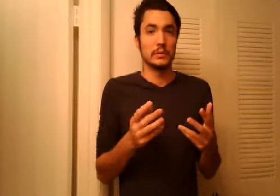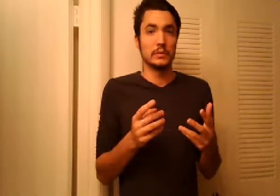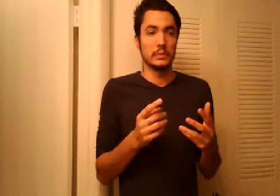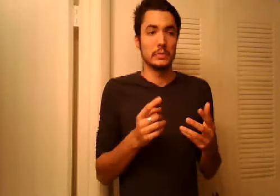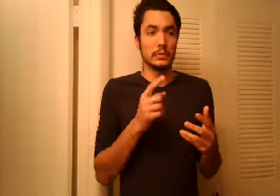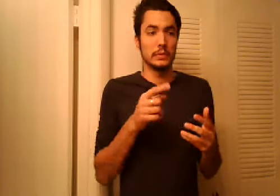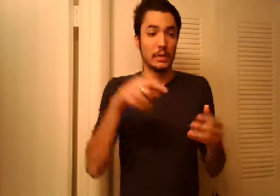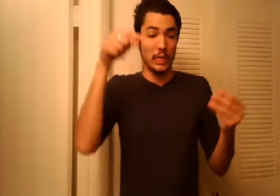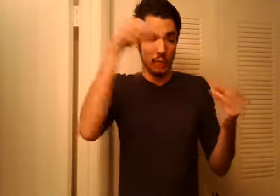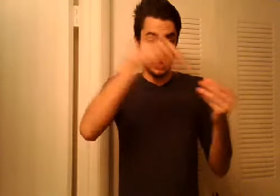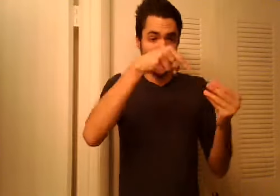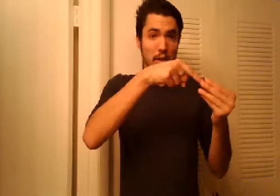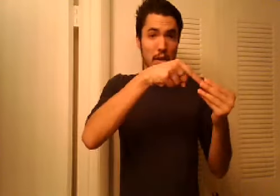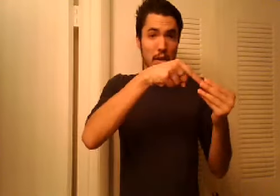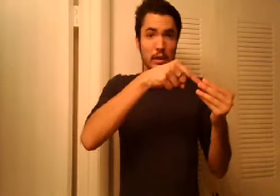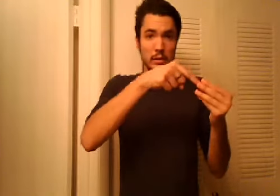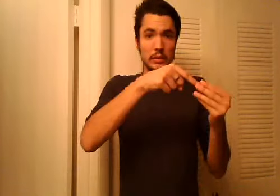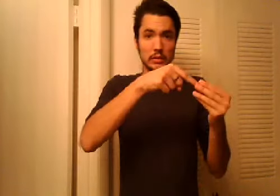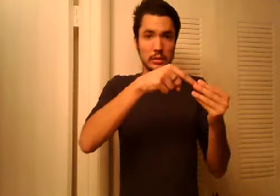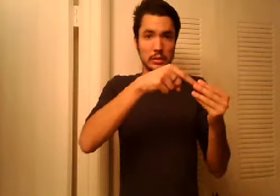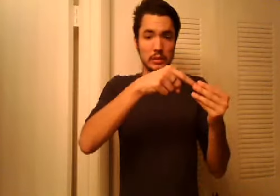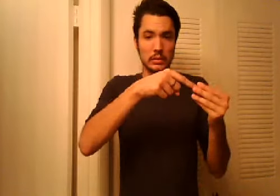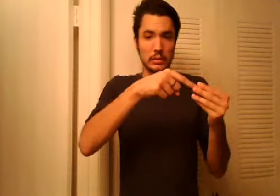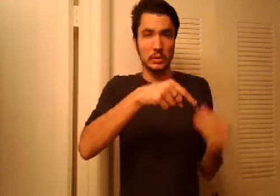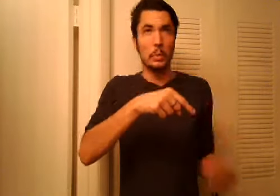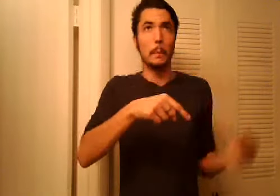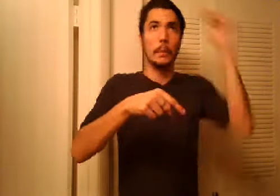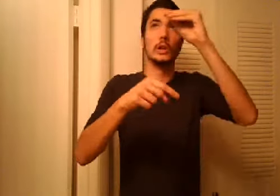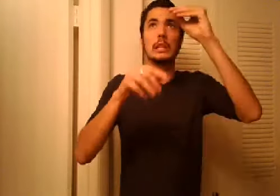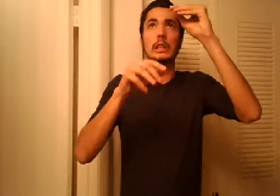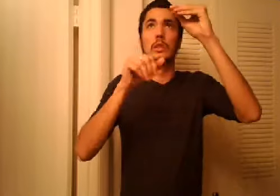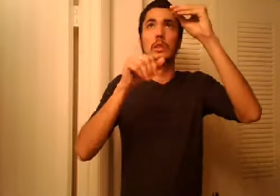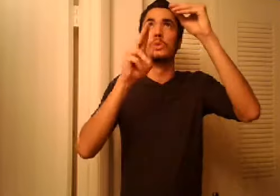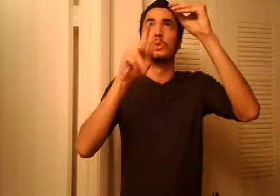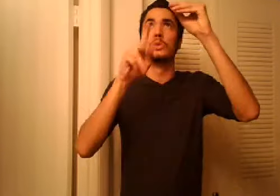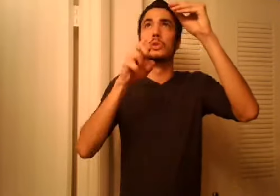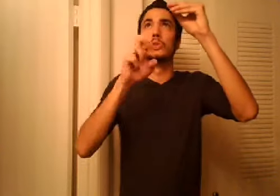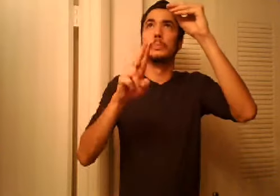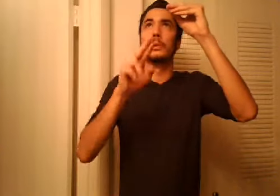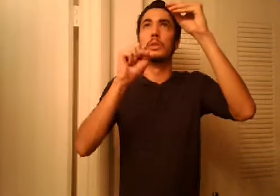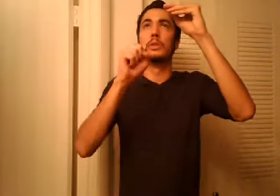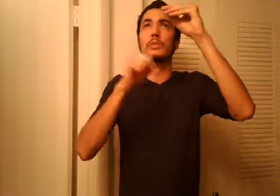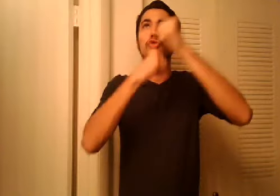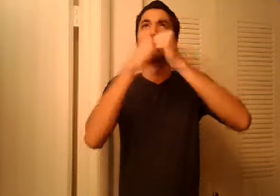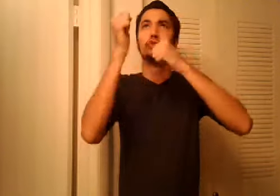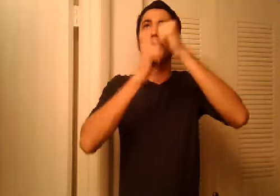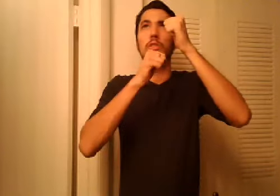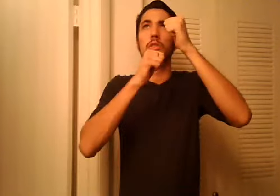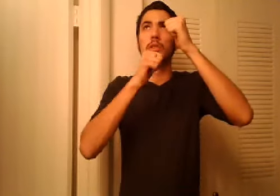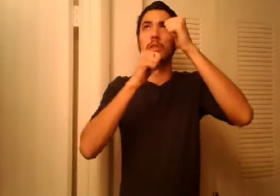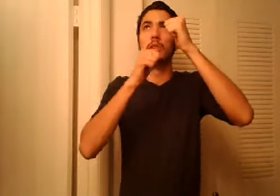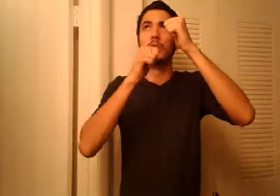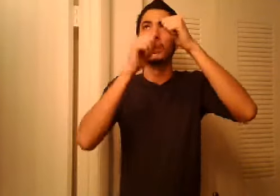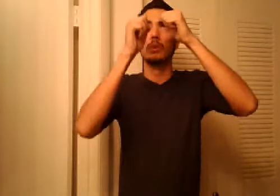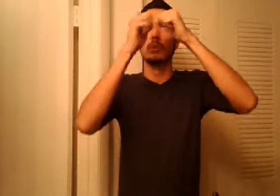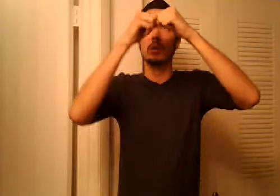very thing that exists in the superstructure that conceals, distorts, or misrepresents what's occurring in the base. Right? I'm just presenting